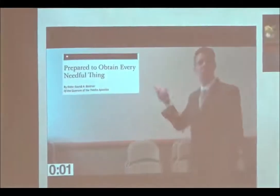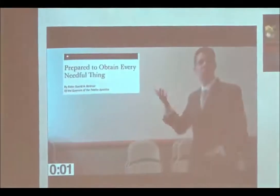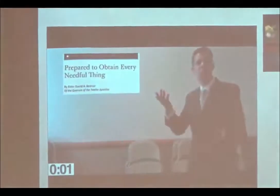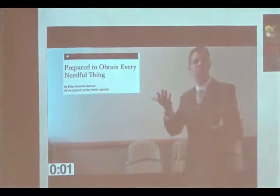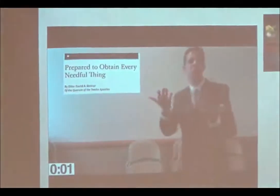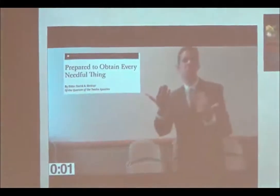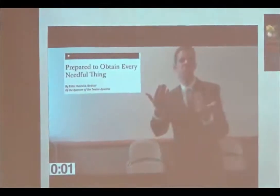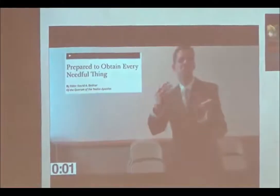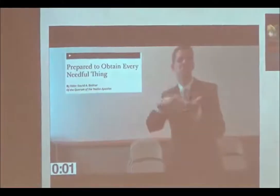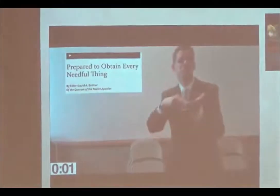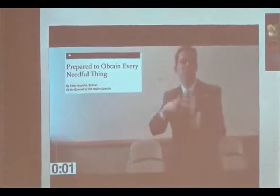Yeah, I was just making this up, right?